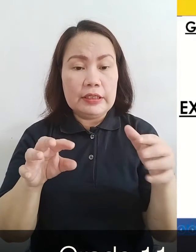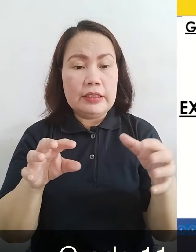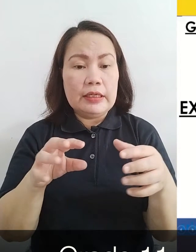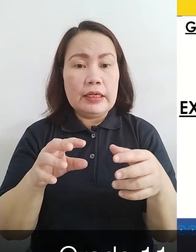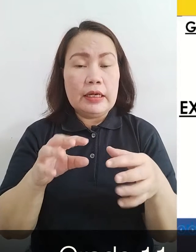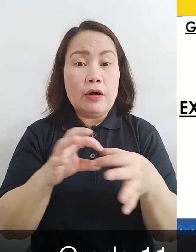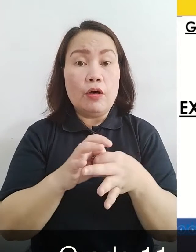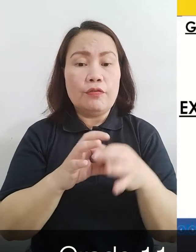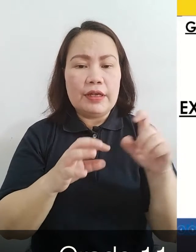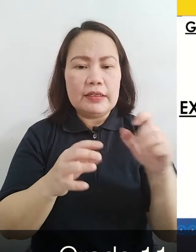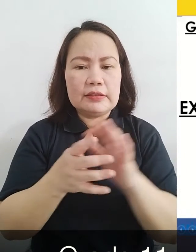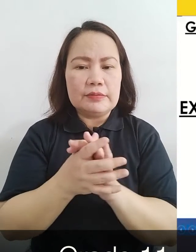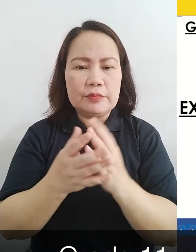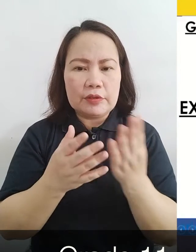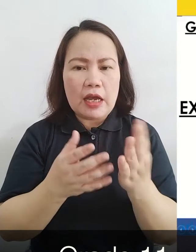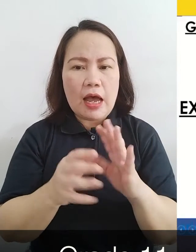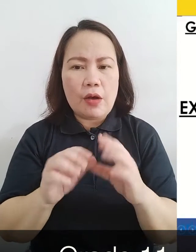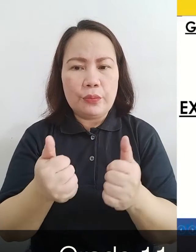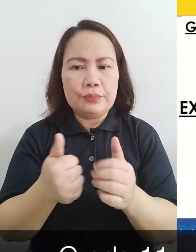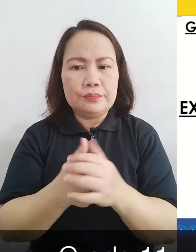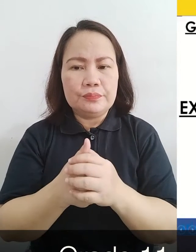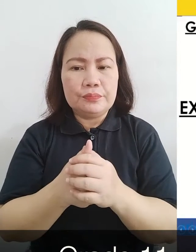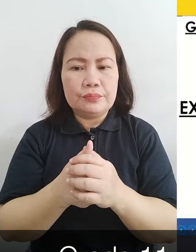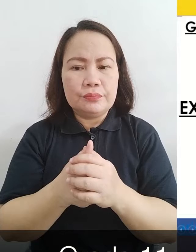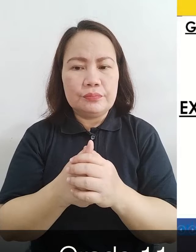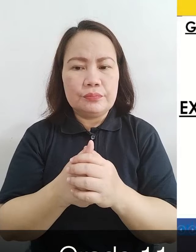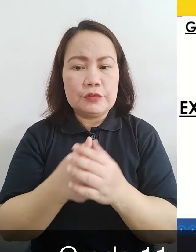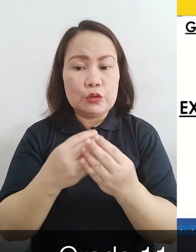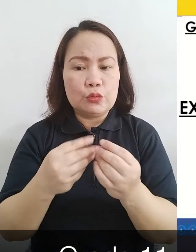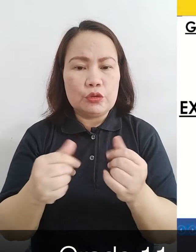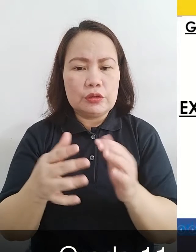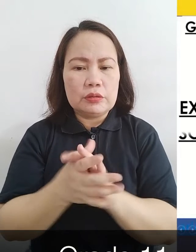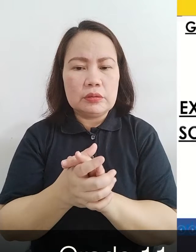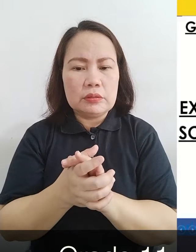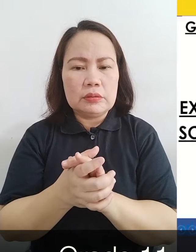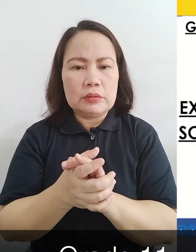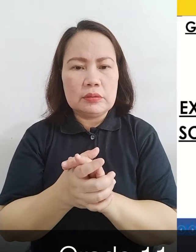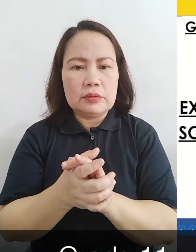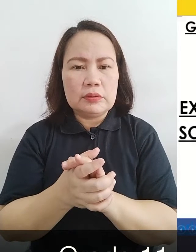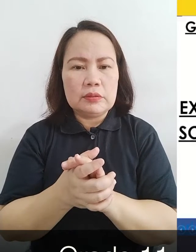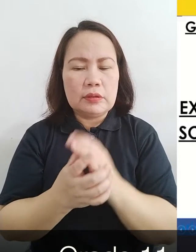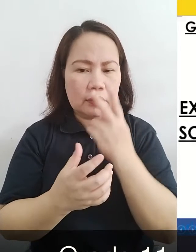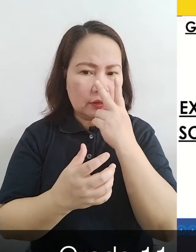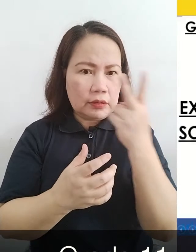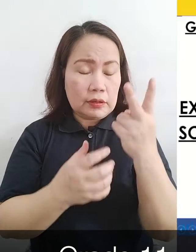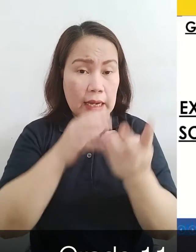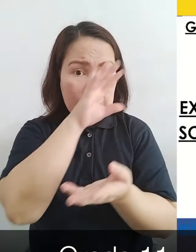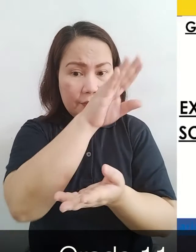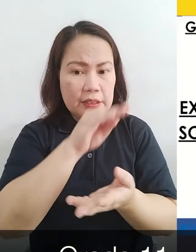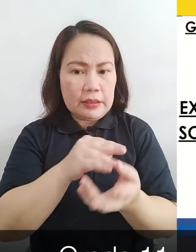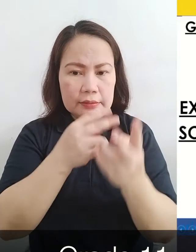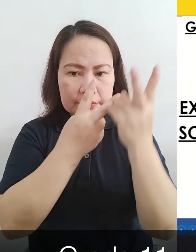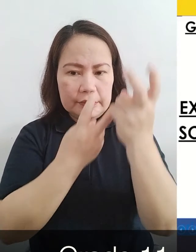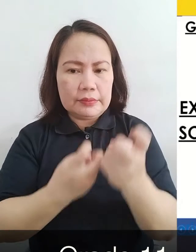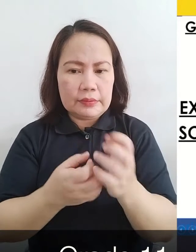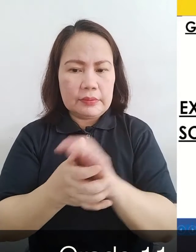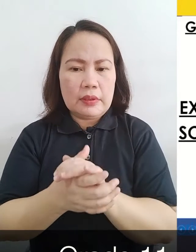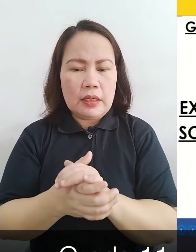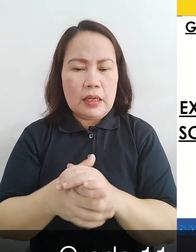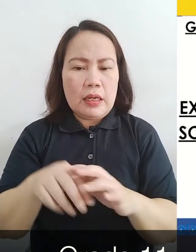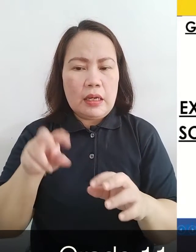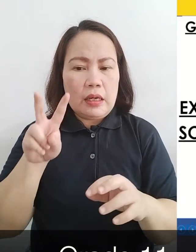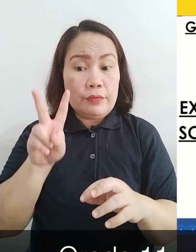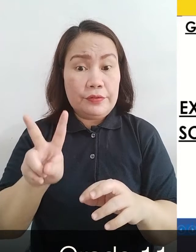yung given function ni v of x? Ito yon, x squared plus 5x plus